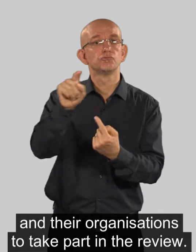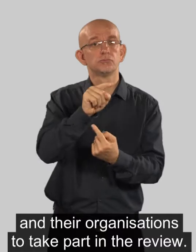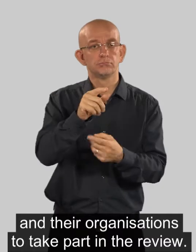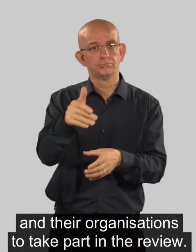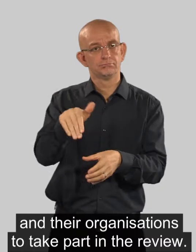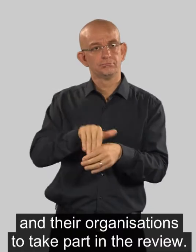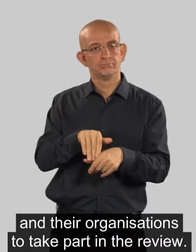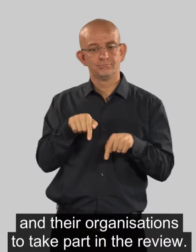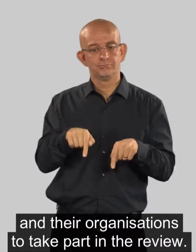in the review.